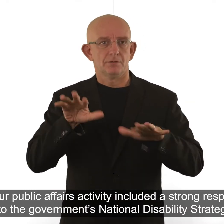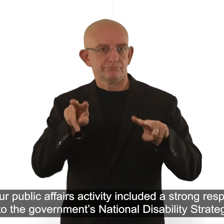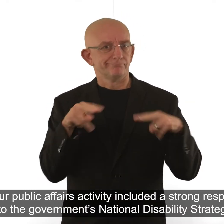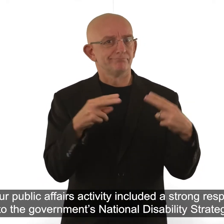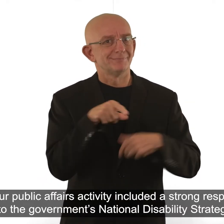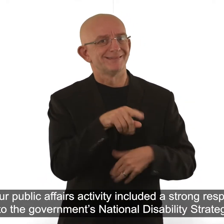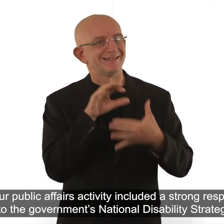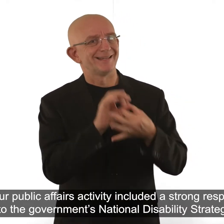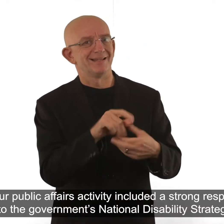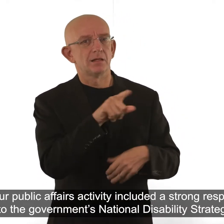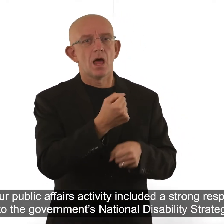Strategy.